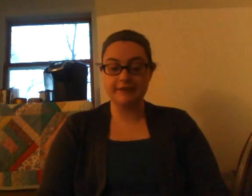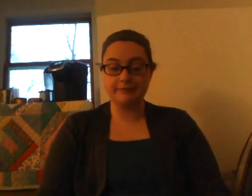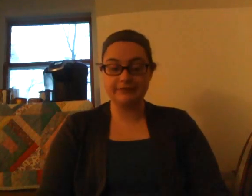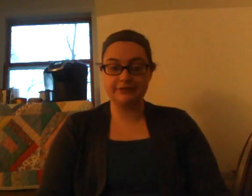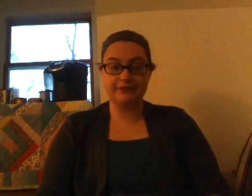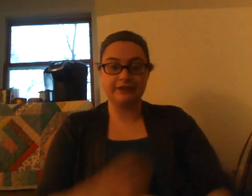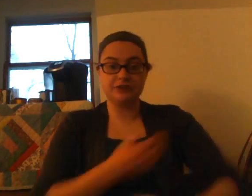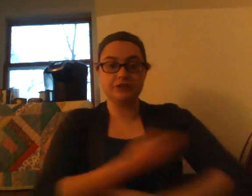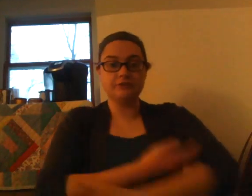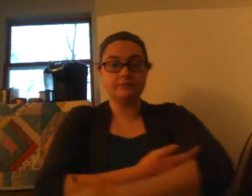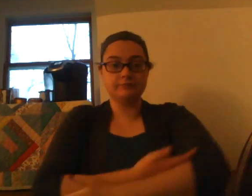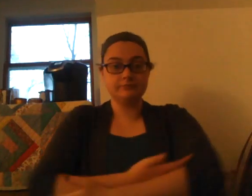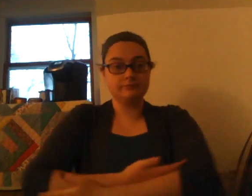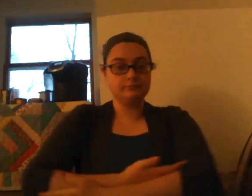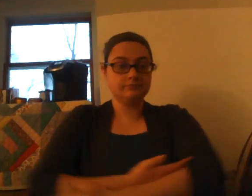family section.